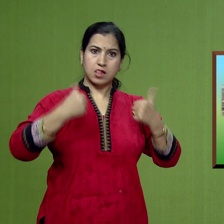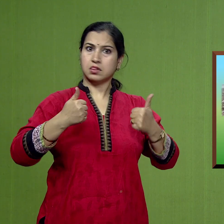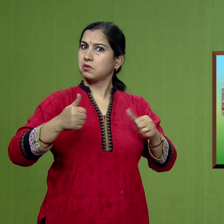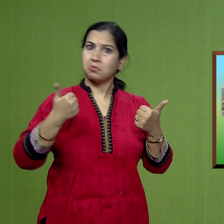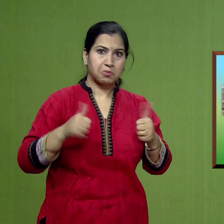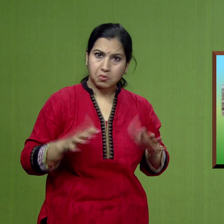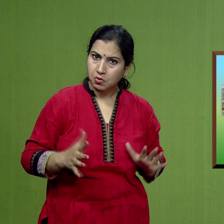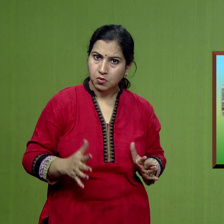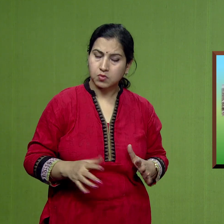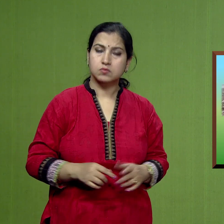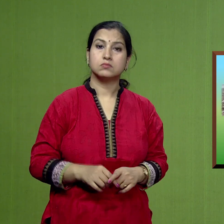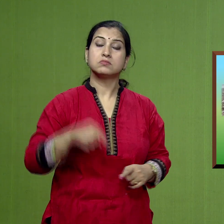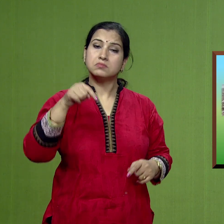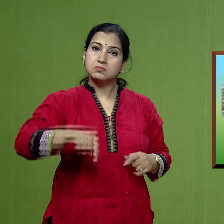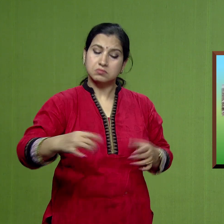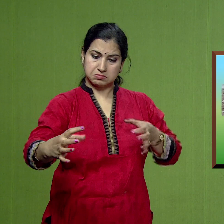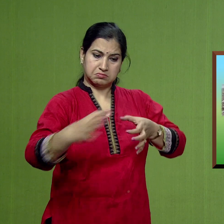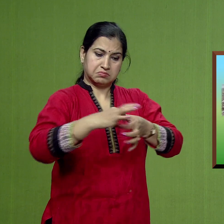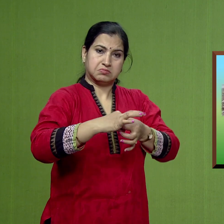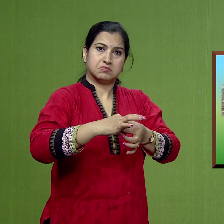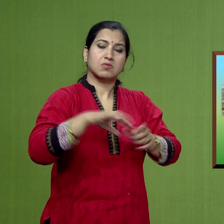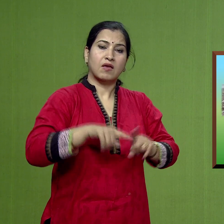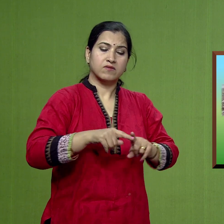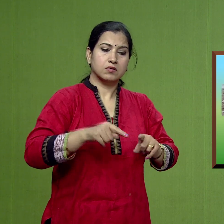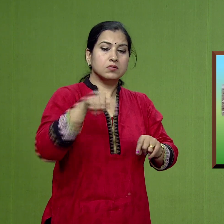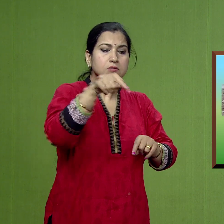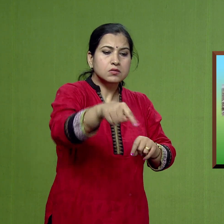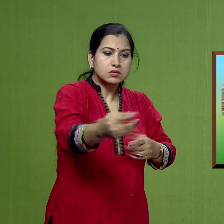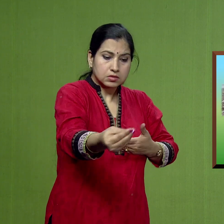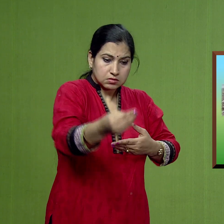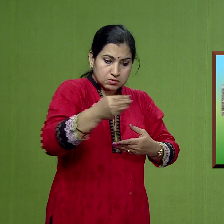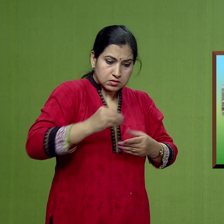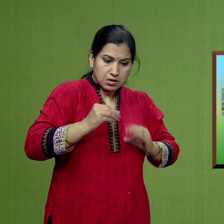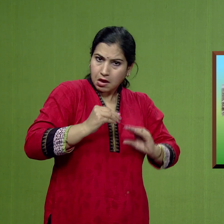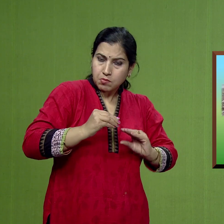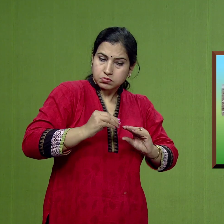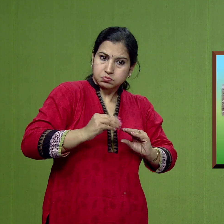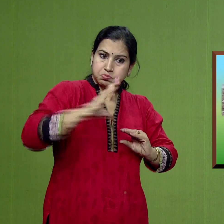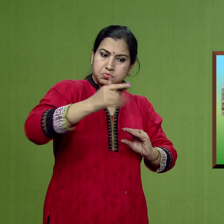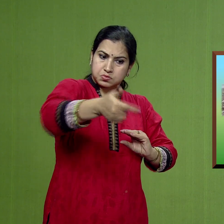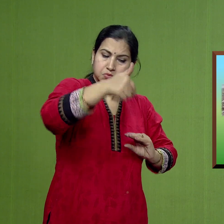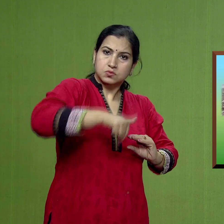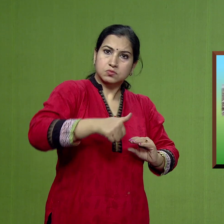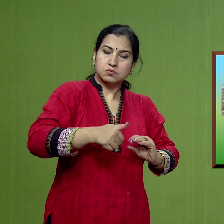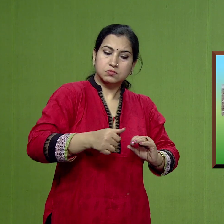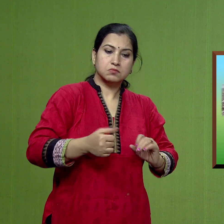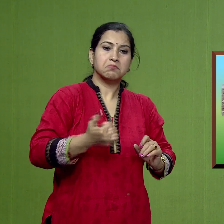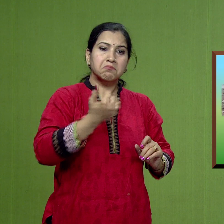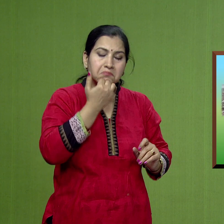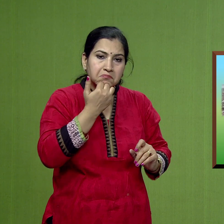It is a constituent in the wrong amount, at a wrong place, or at